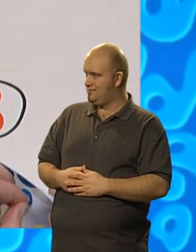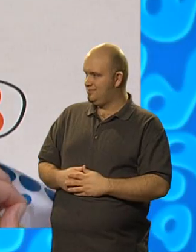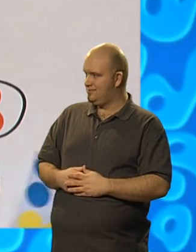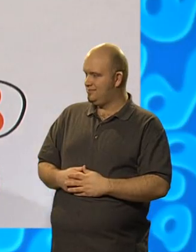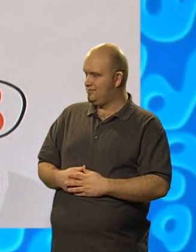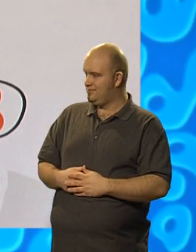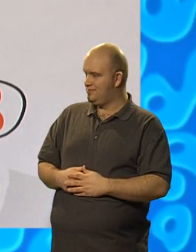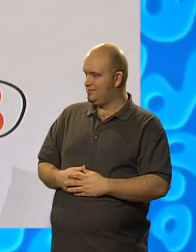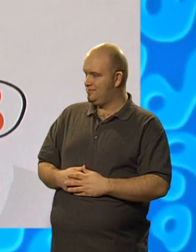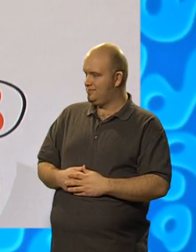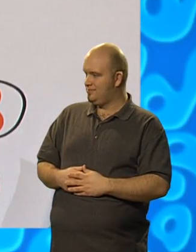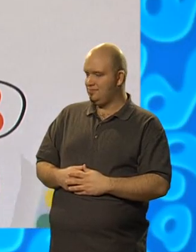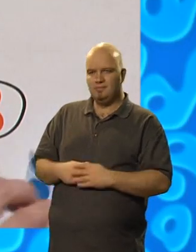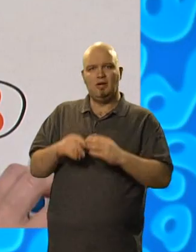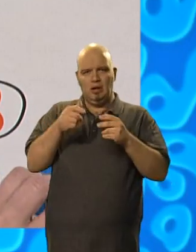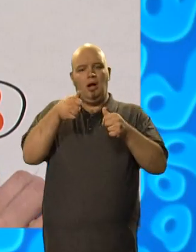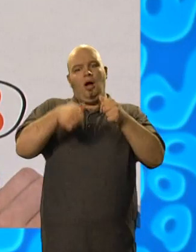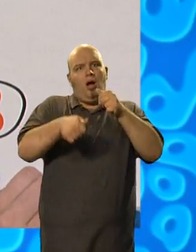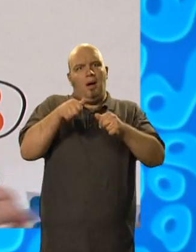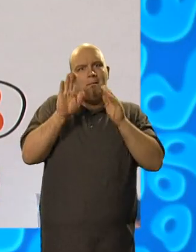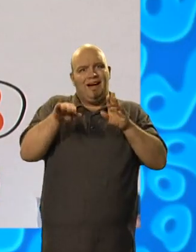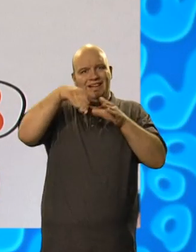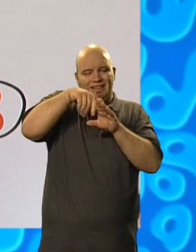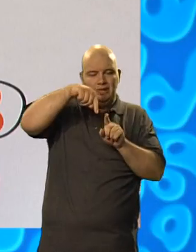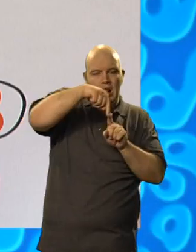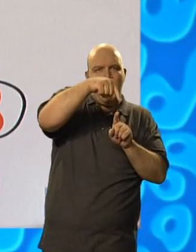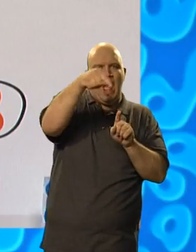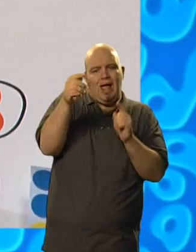Try and stay inside the lines as I go around.